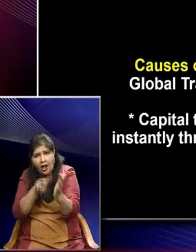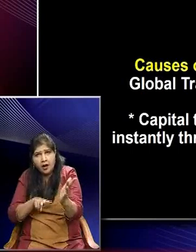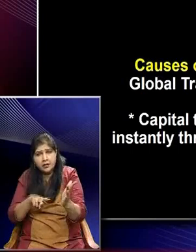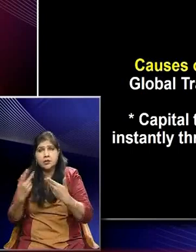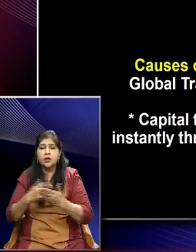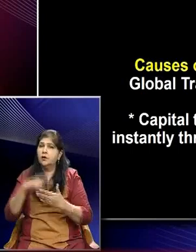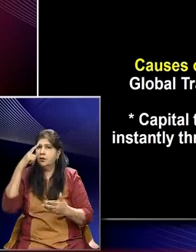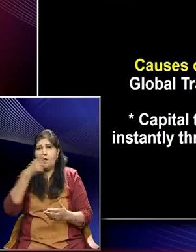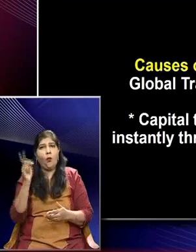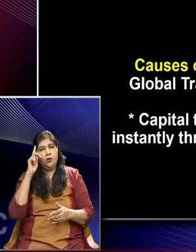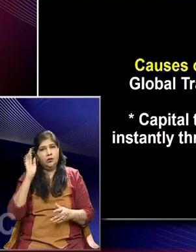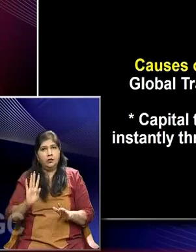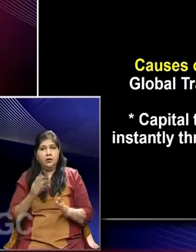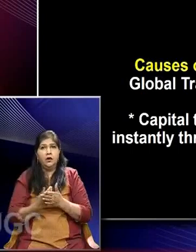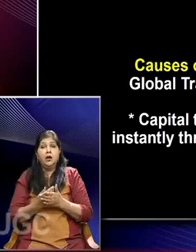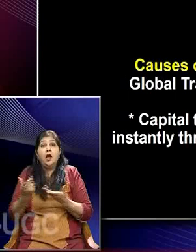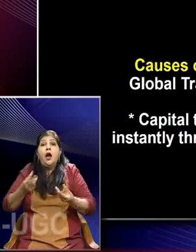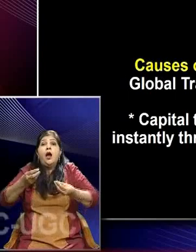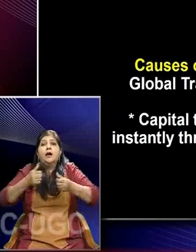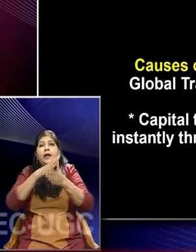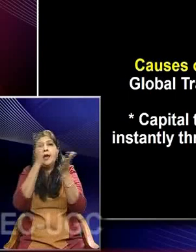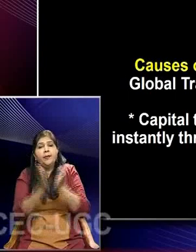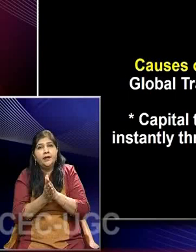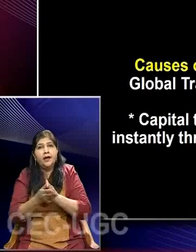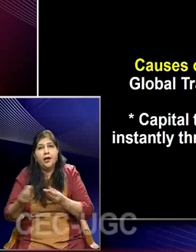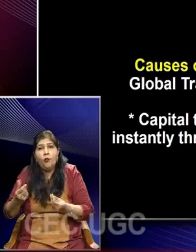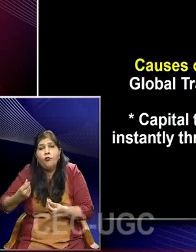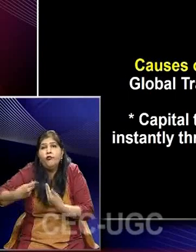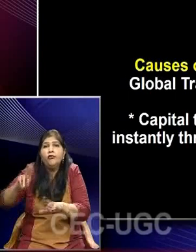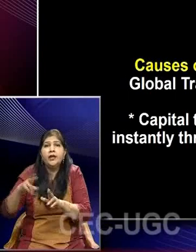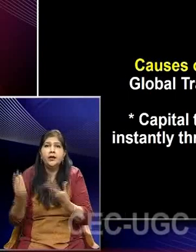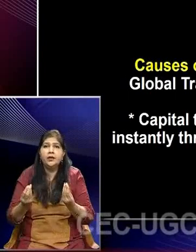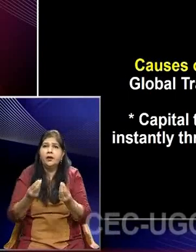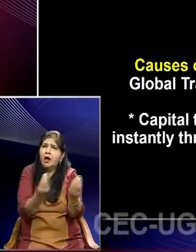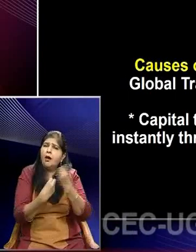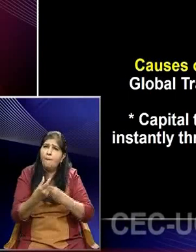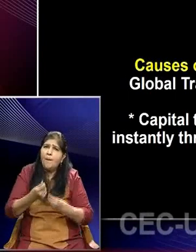all know how capital flows freely